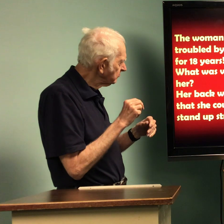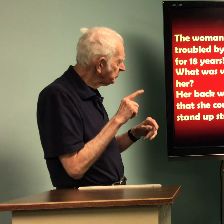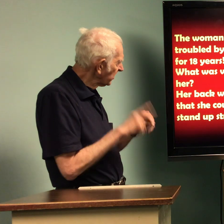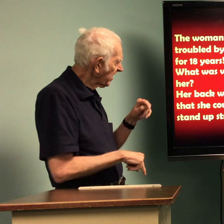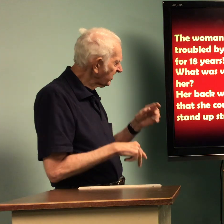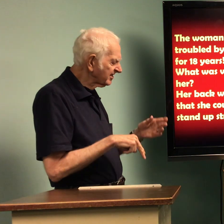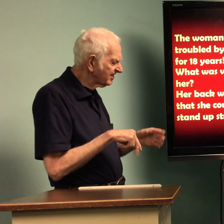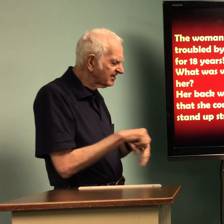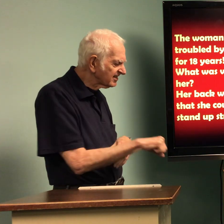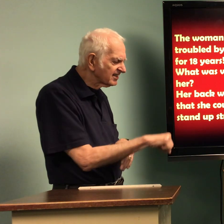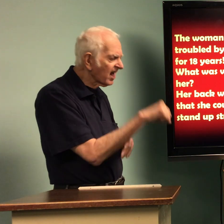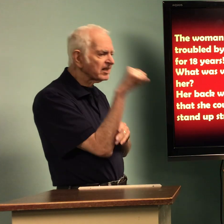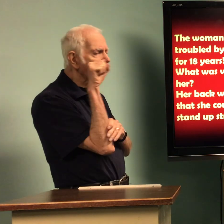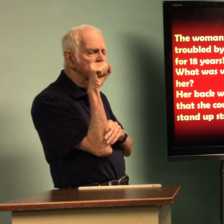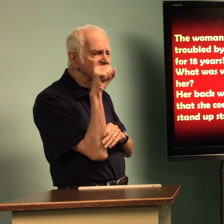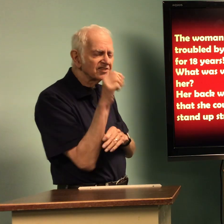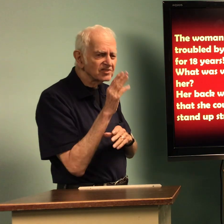that she couldn't stand up straight.